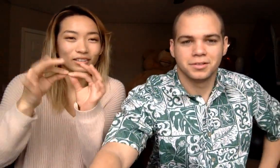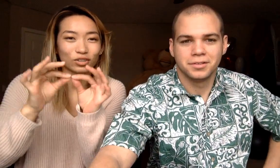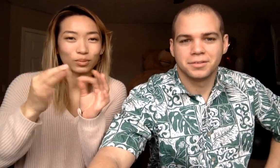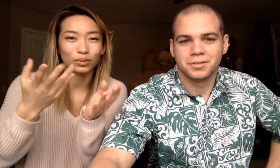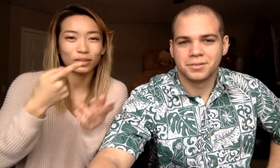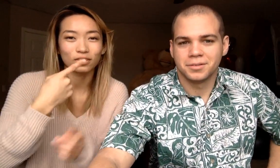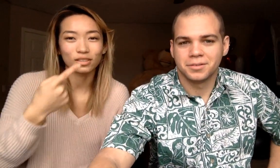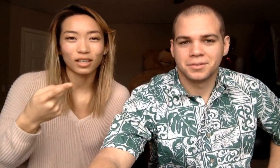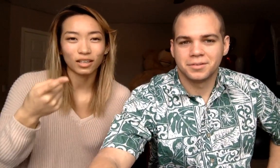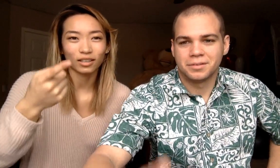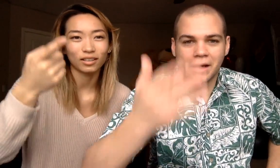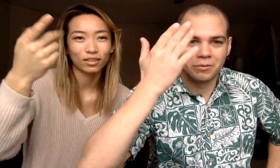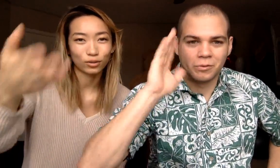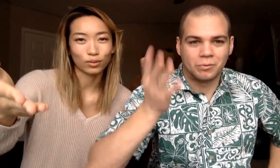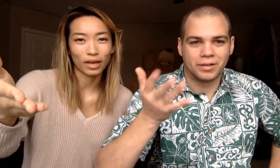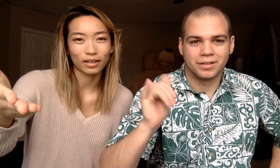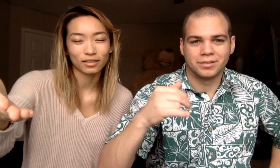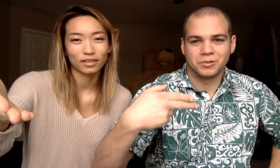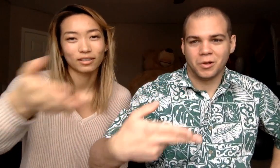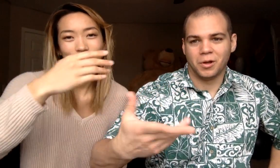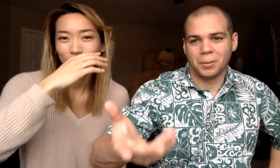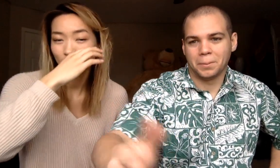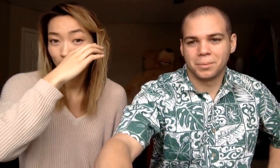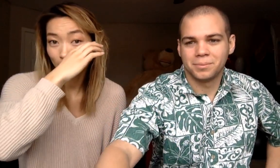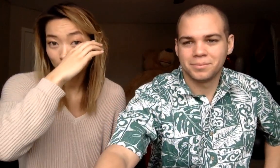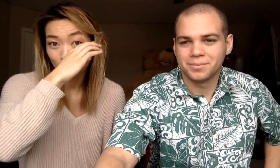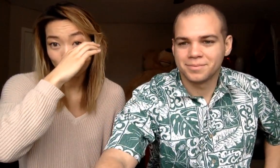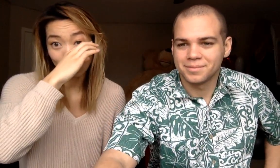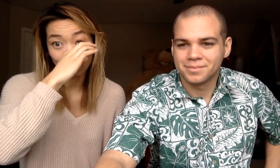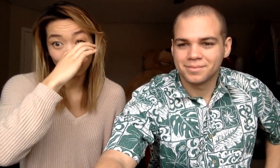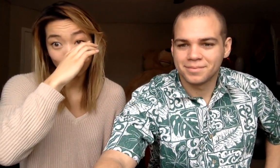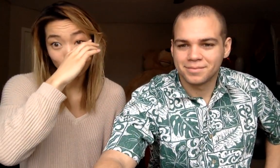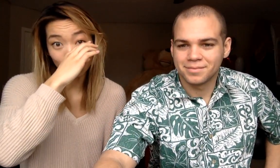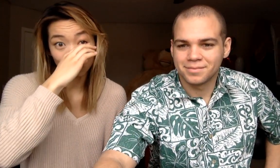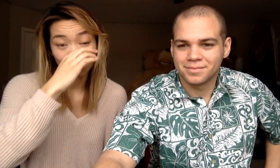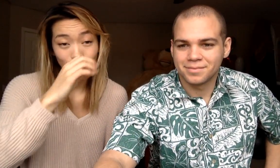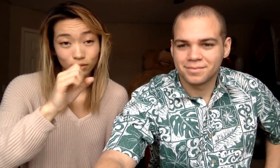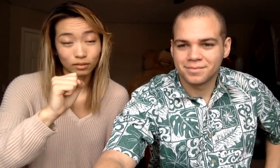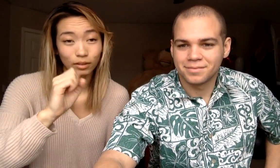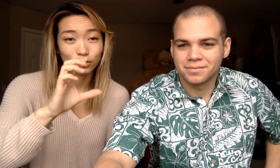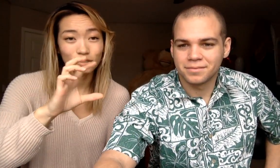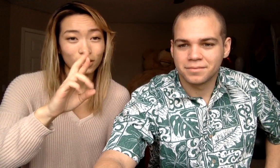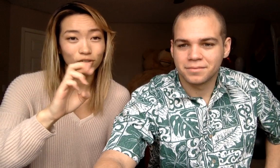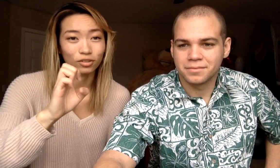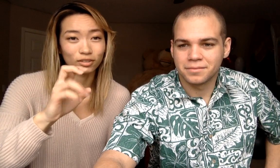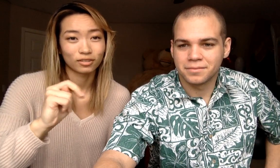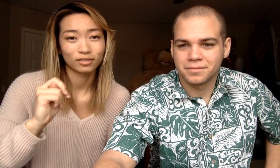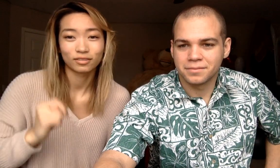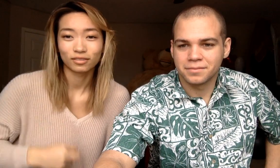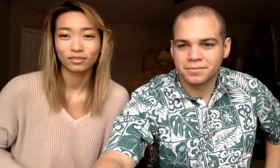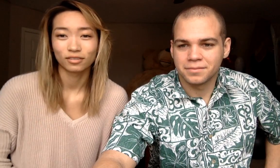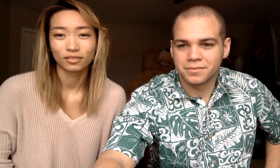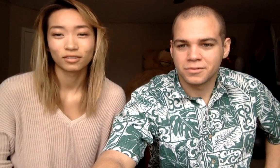interpret what you're saying through that. Because I don't know what it's called. I would just say screen.